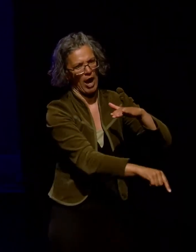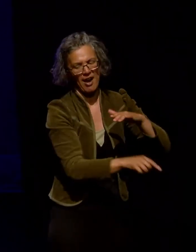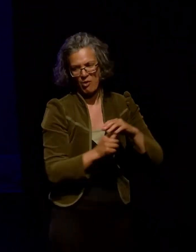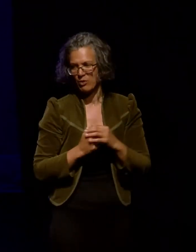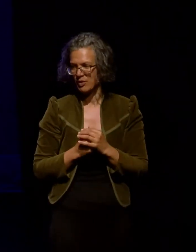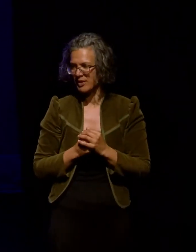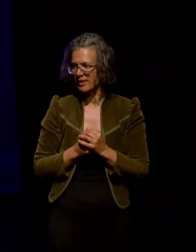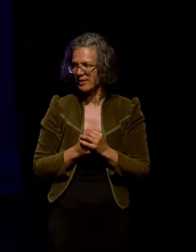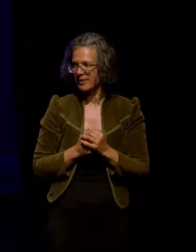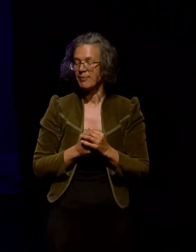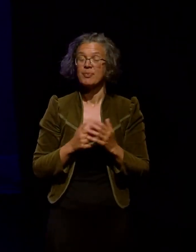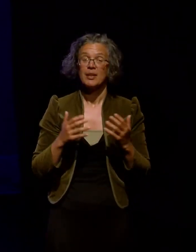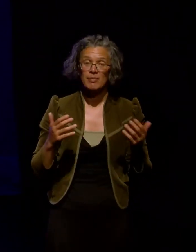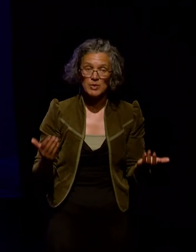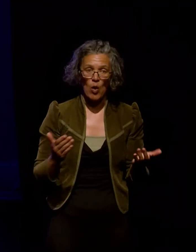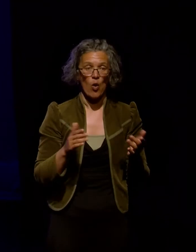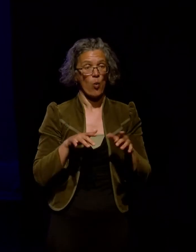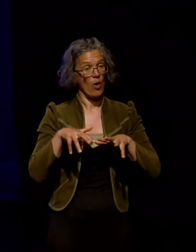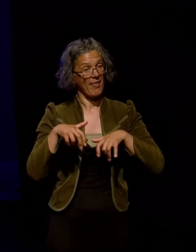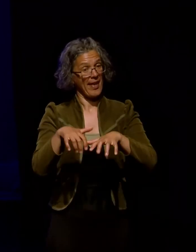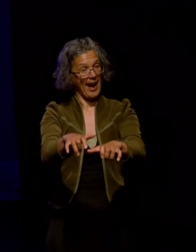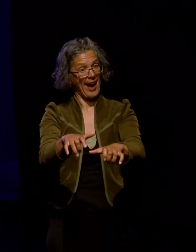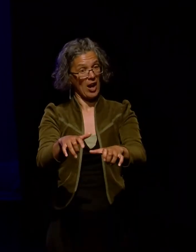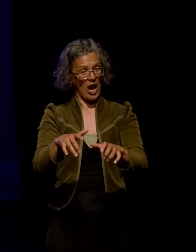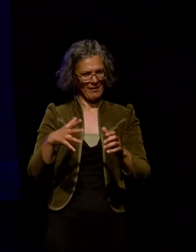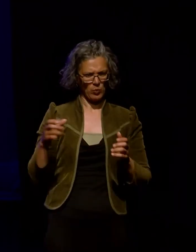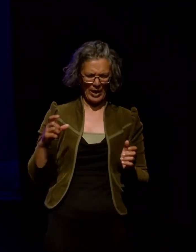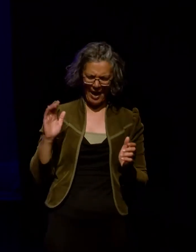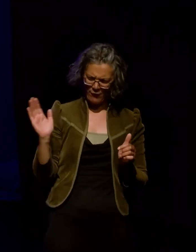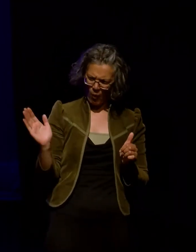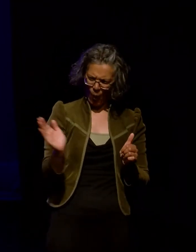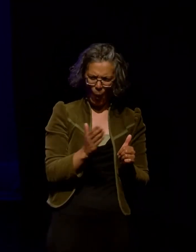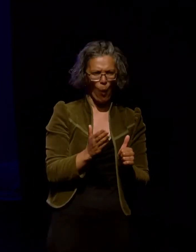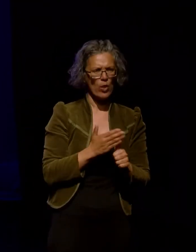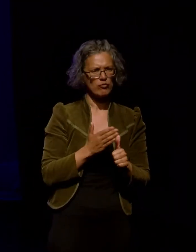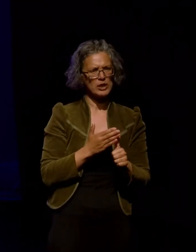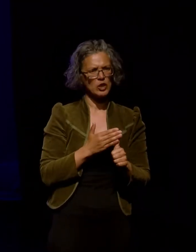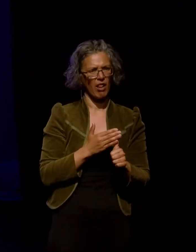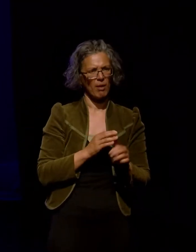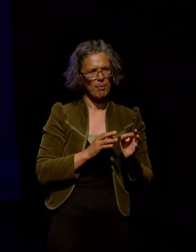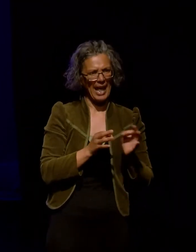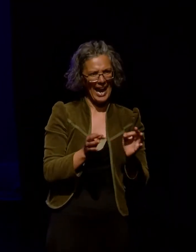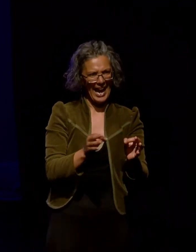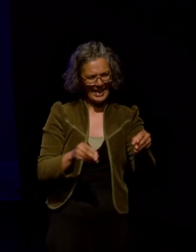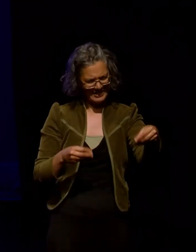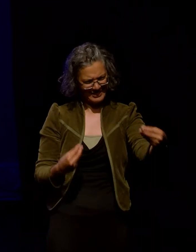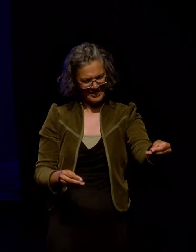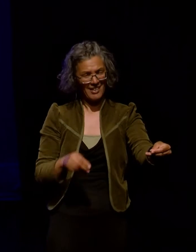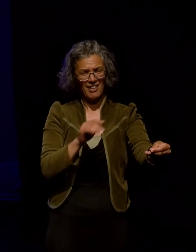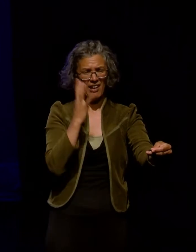So in the collection of the Dunedin City Council archives, we have all the original plans for the toilets. All are beautiful